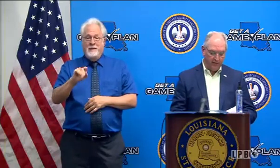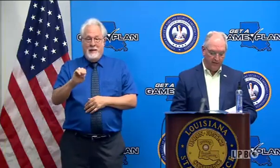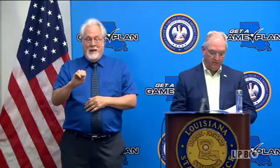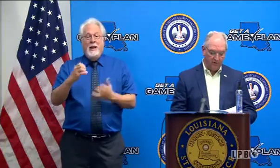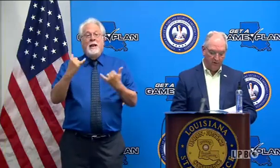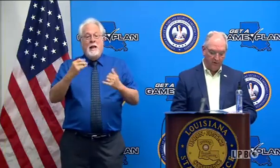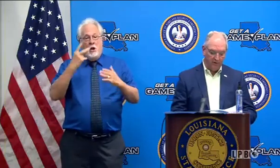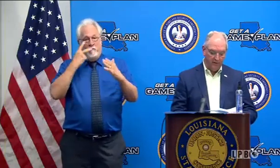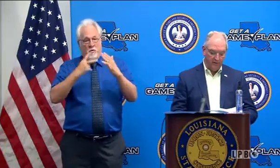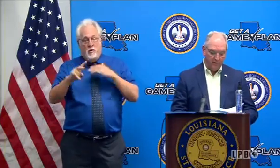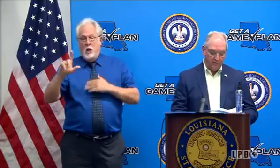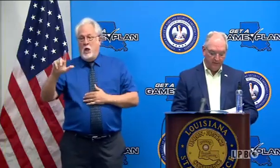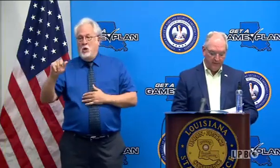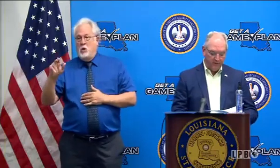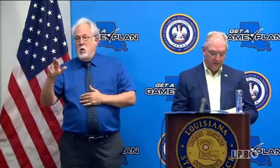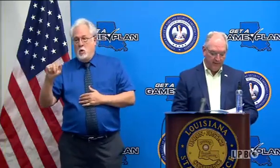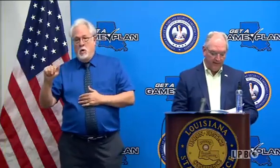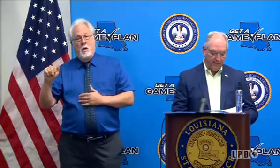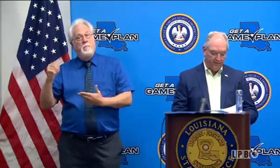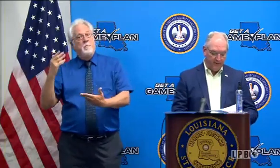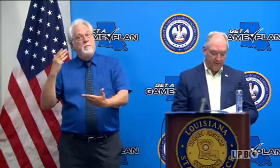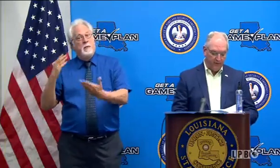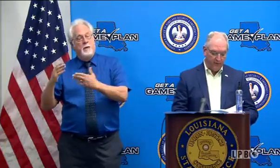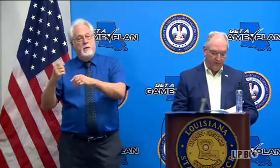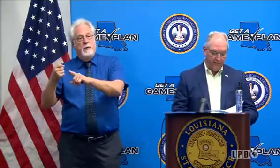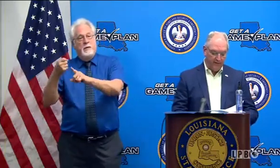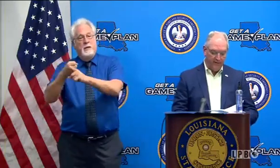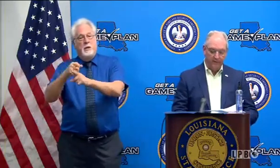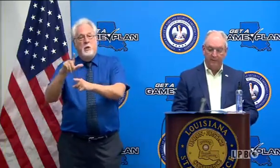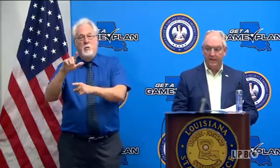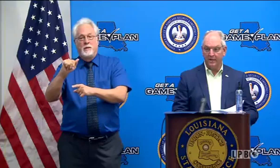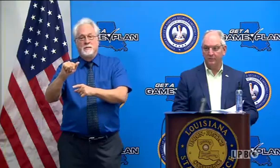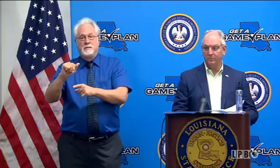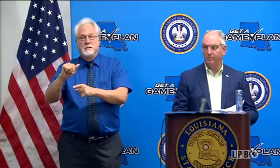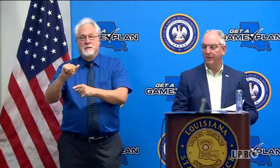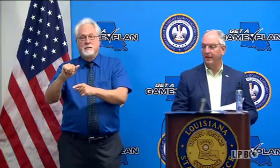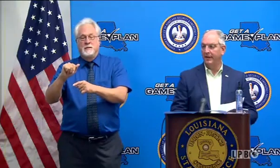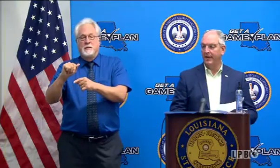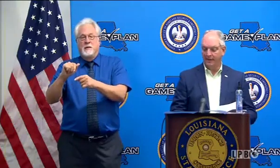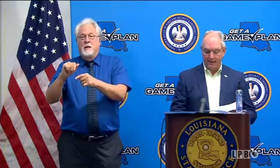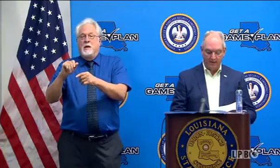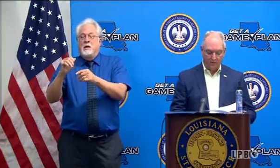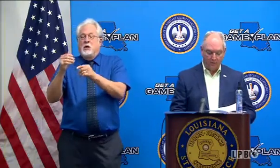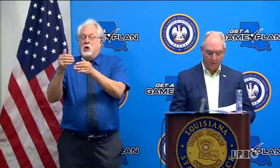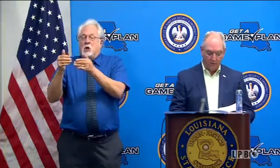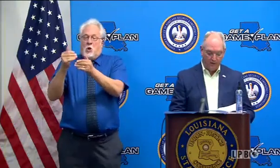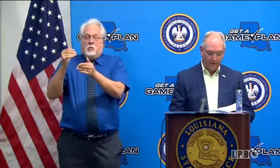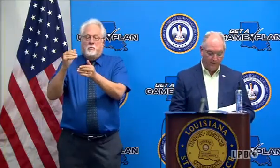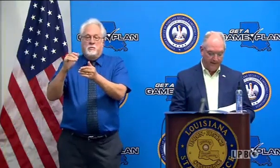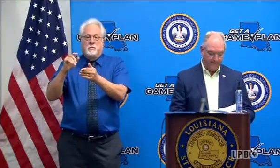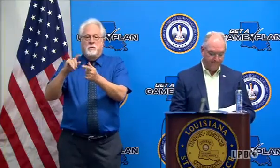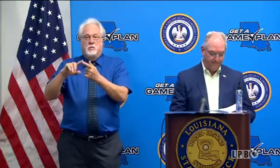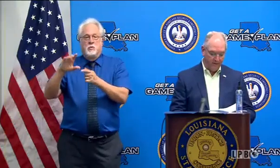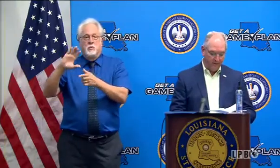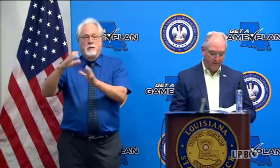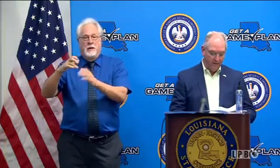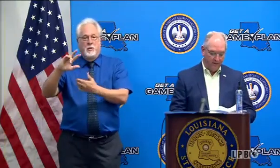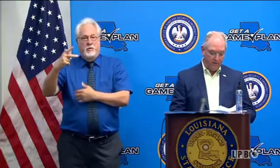now forecasts Laura to potentially make landfall in Louisiana on the cusp of being a Category 3